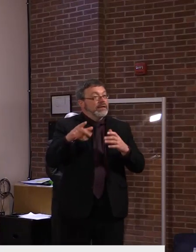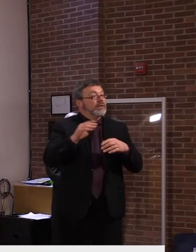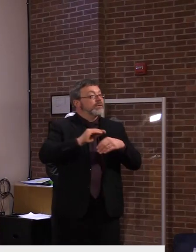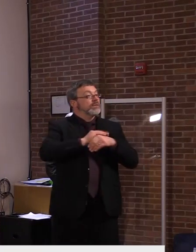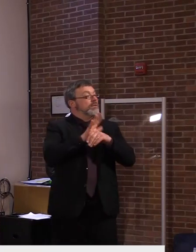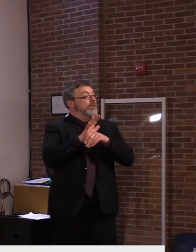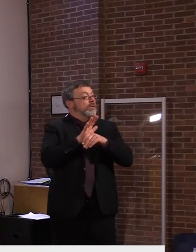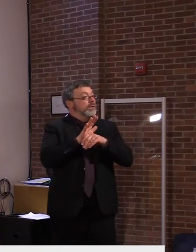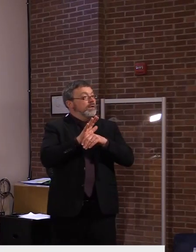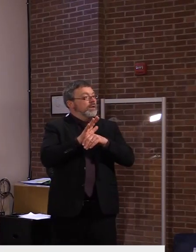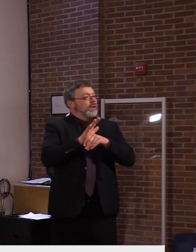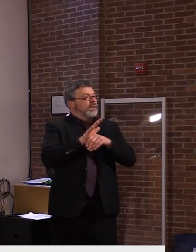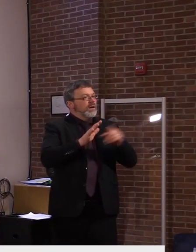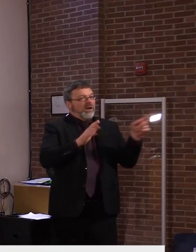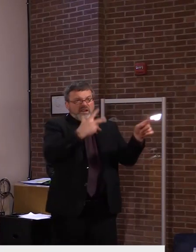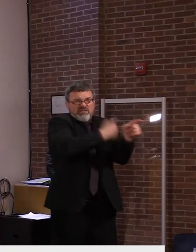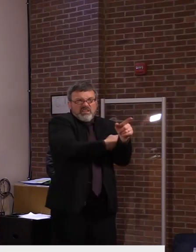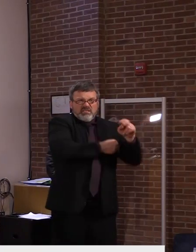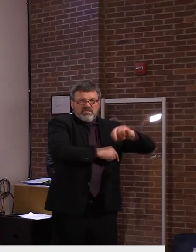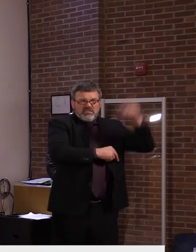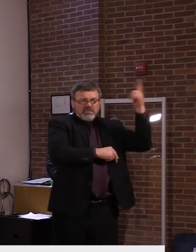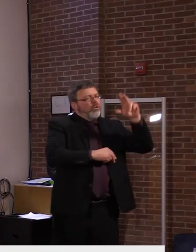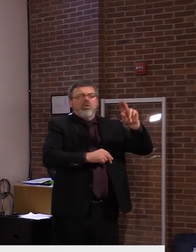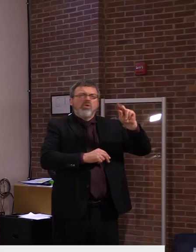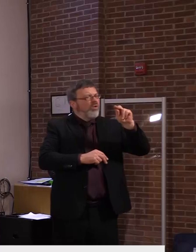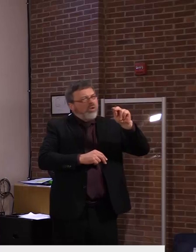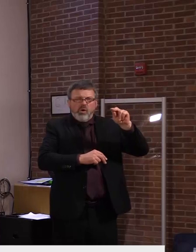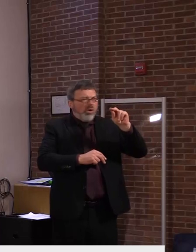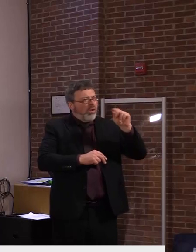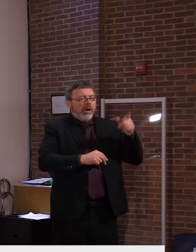failed to do their job. Do not let